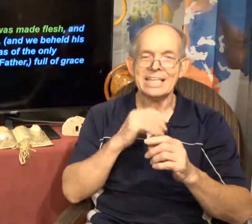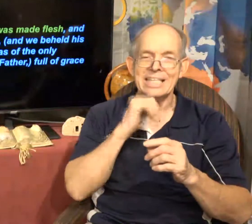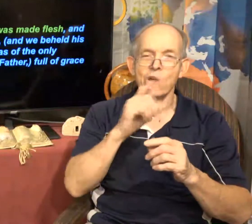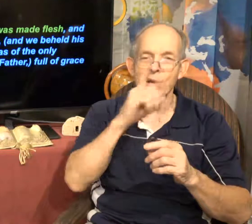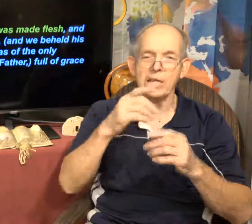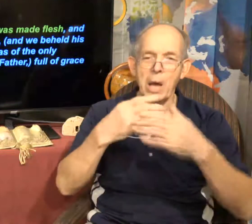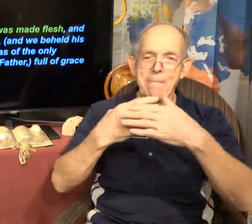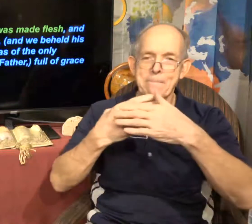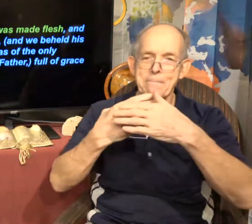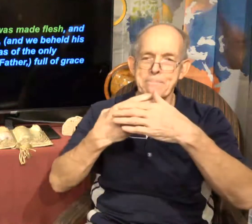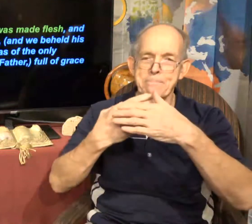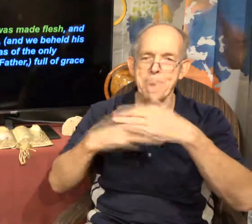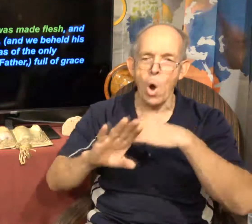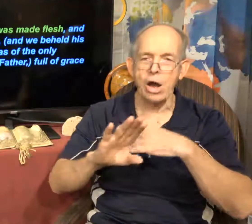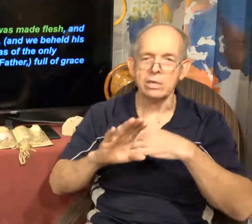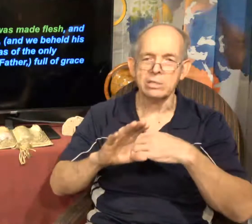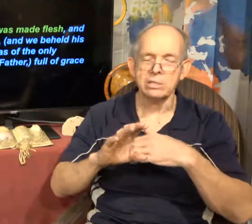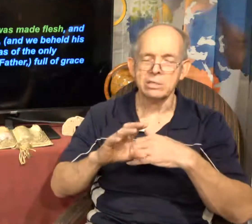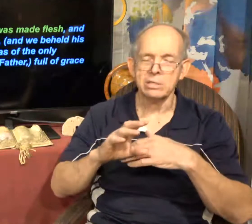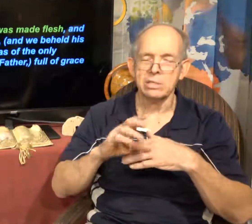that we born, we